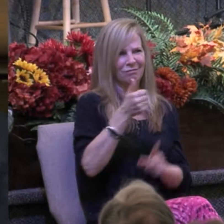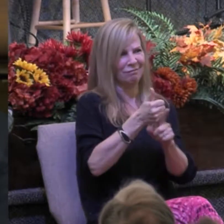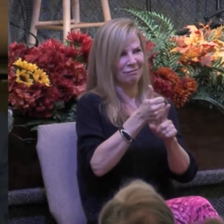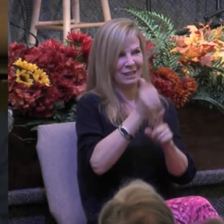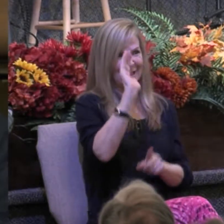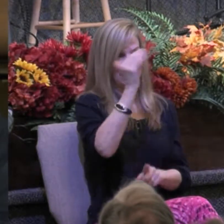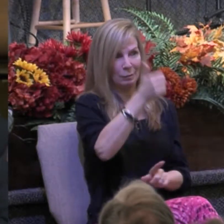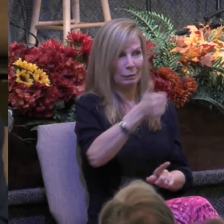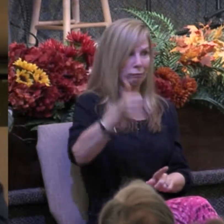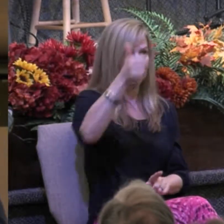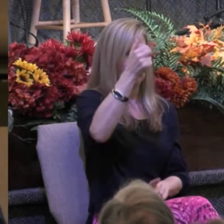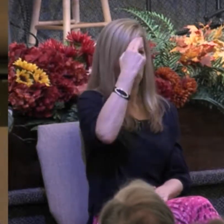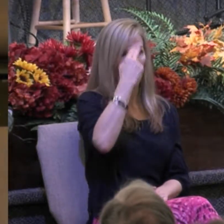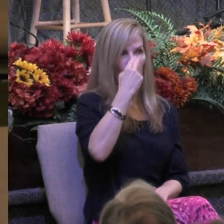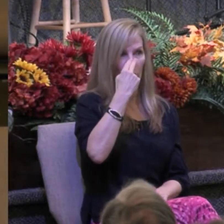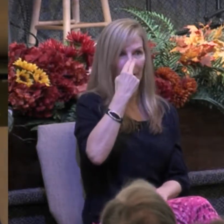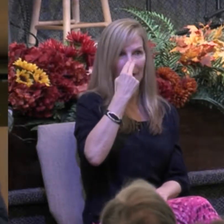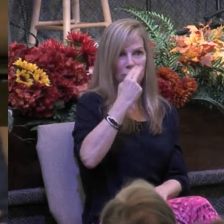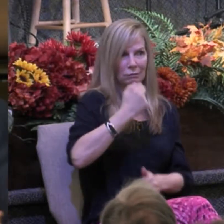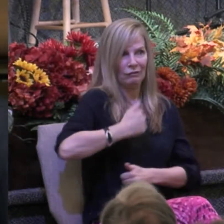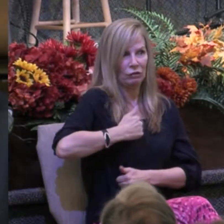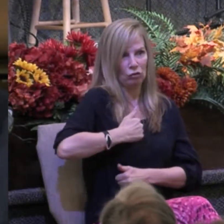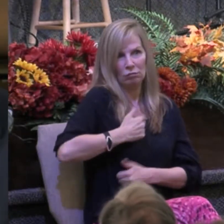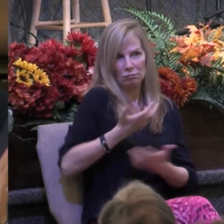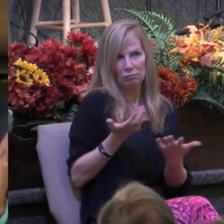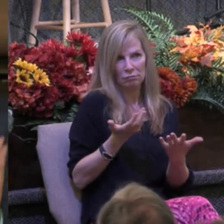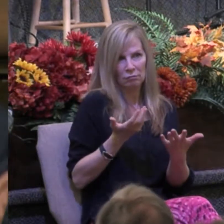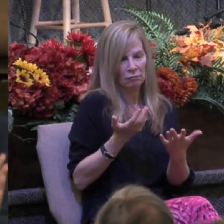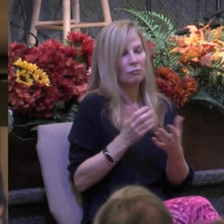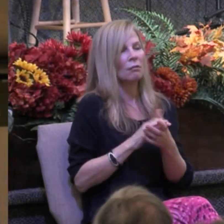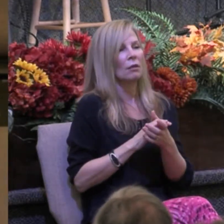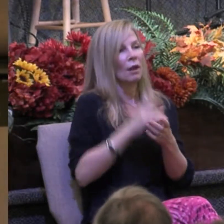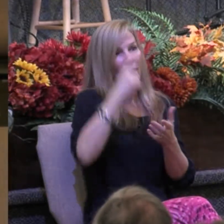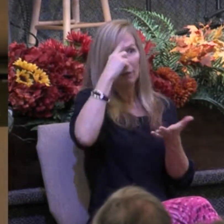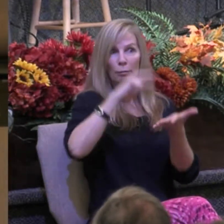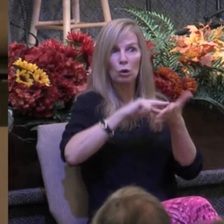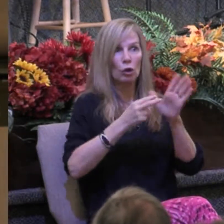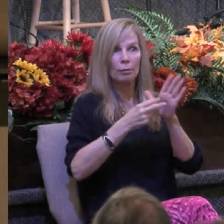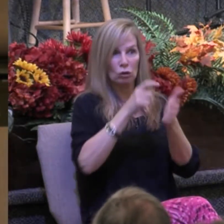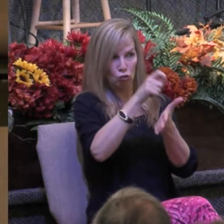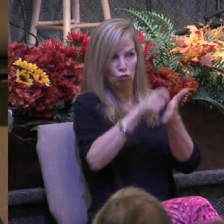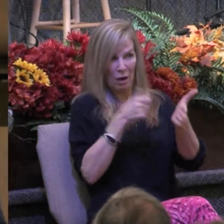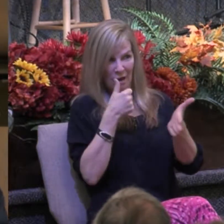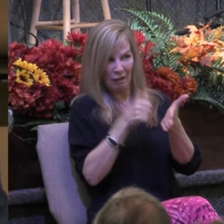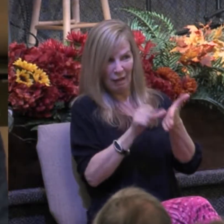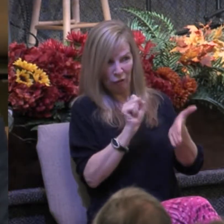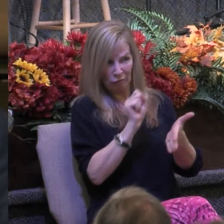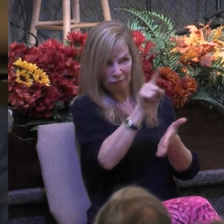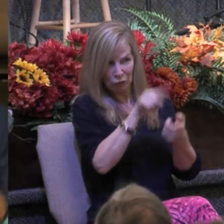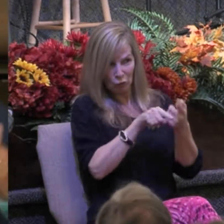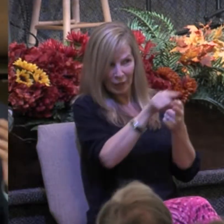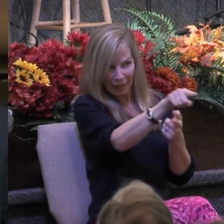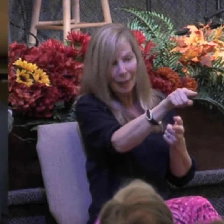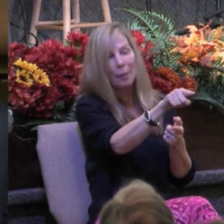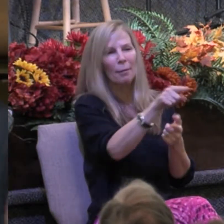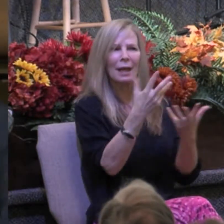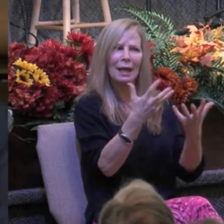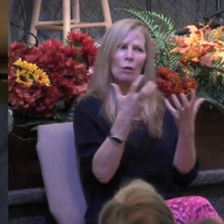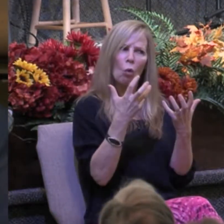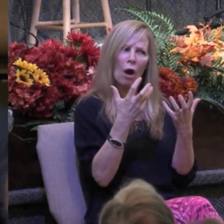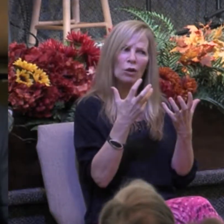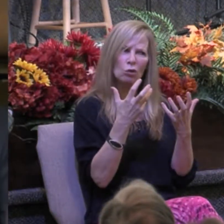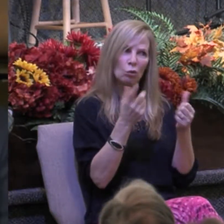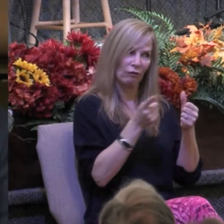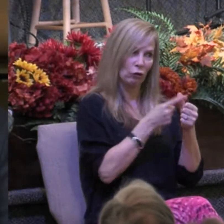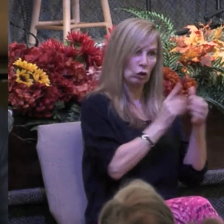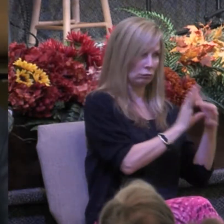And his purpose, he tells us in writing to Theophilus, was to pick up where he left off in his first account of the life of Christ, which